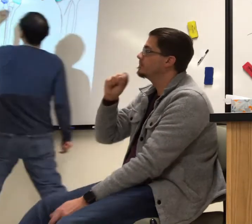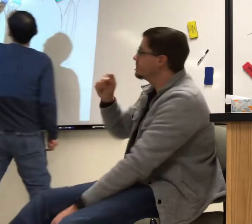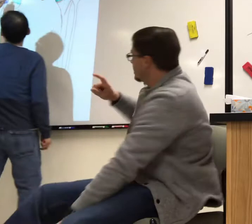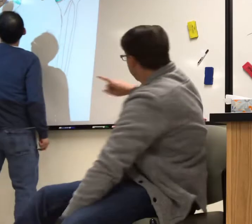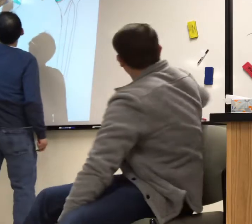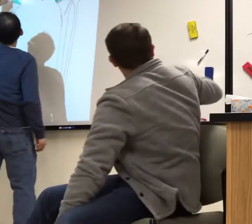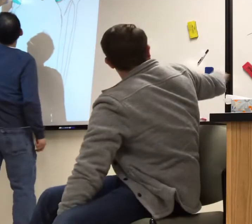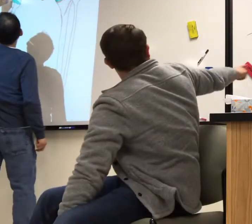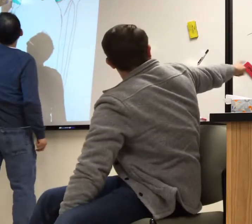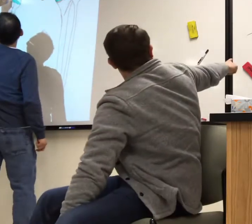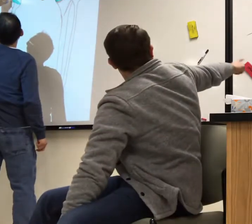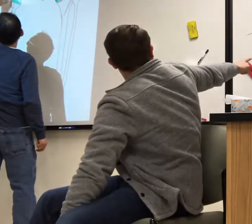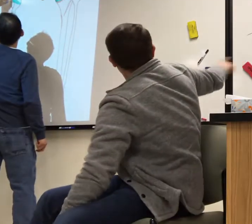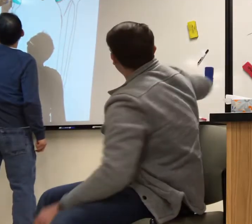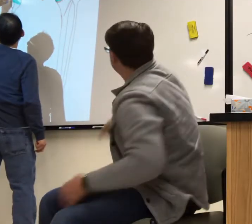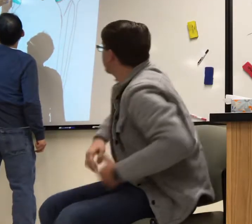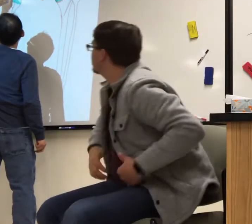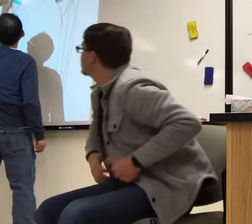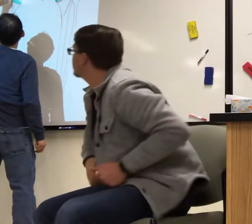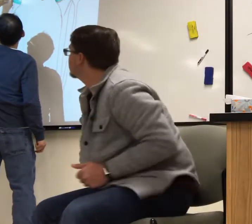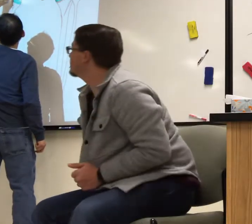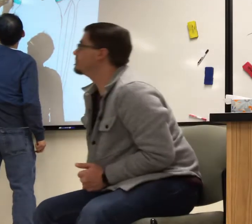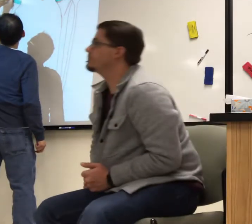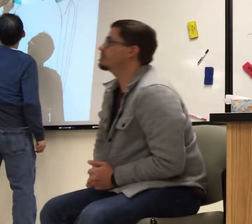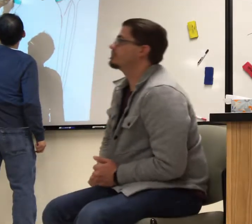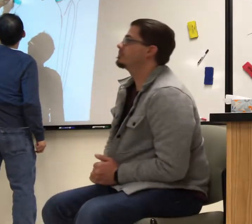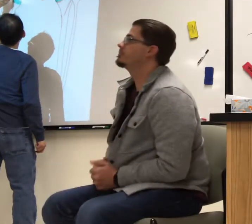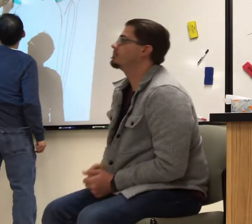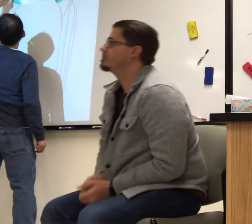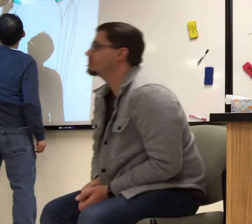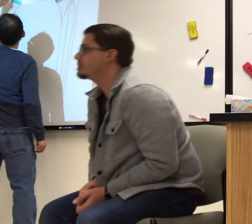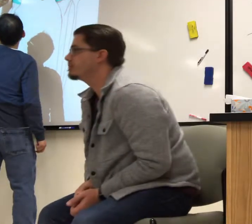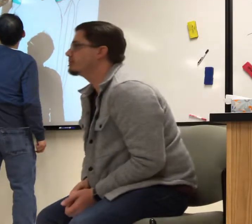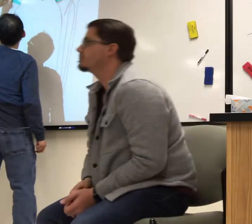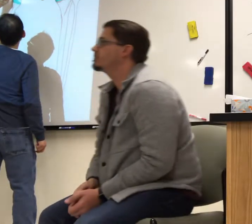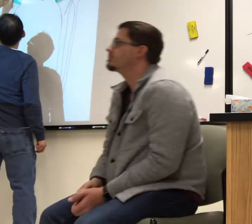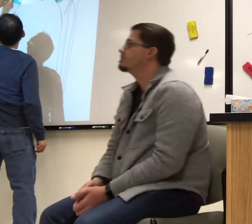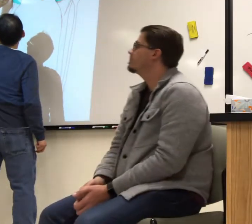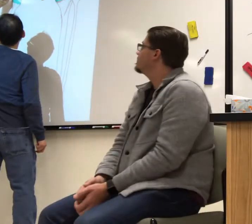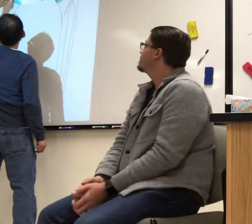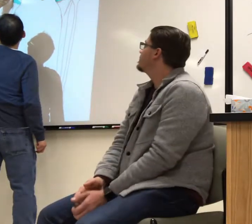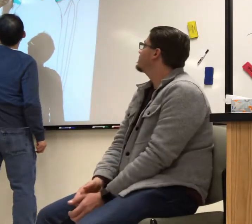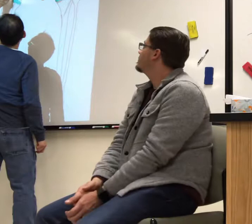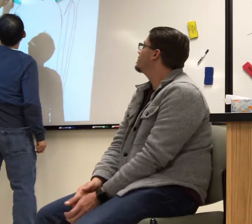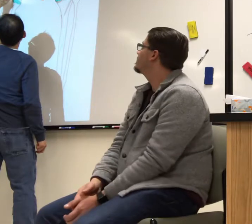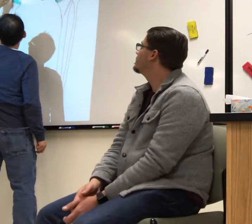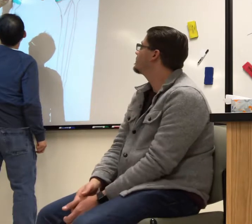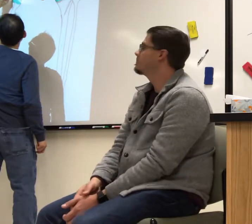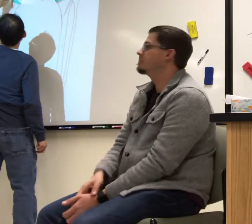And on this posterior side, I drew a little knob right there. It's very subtle.